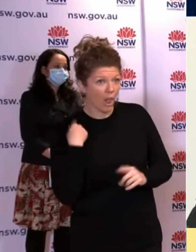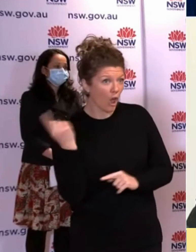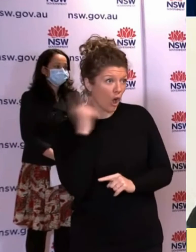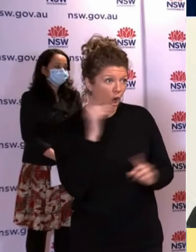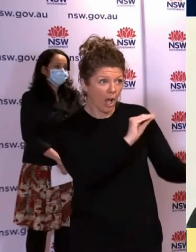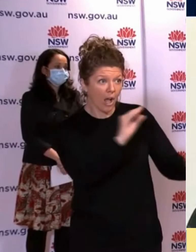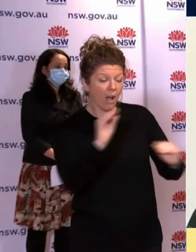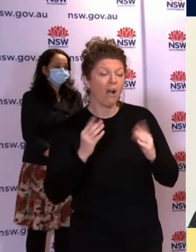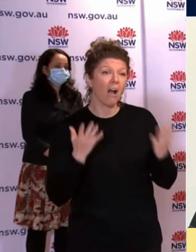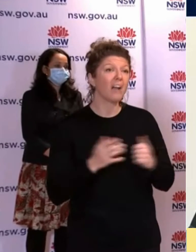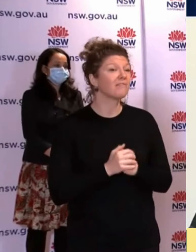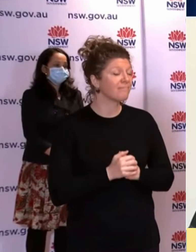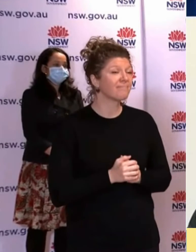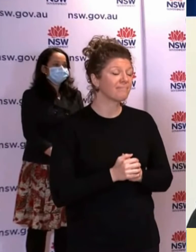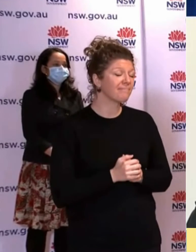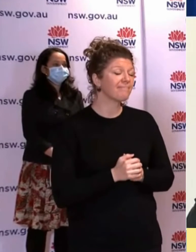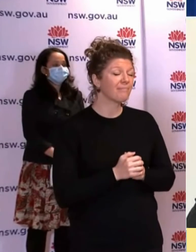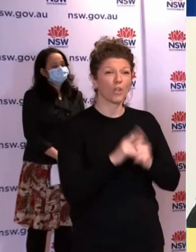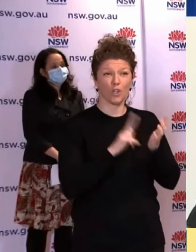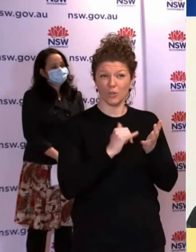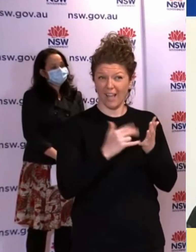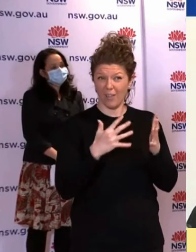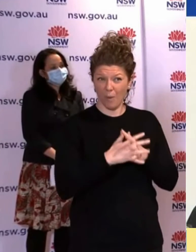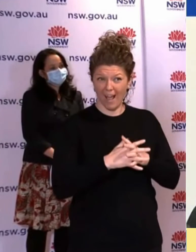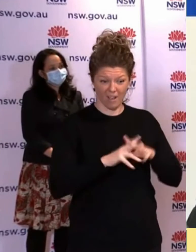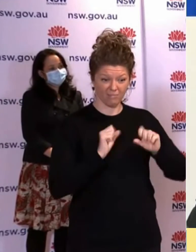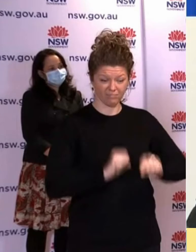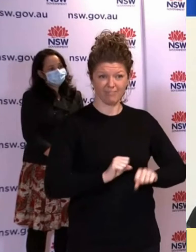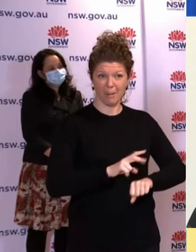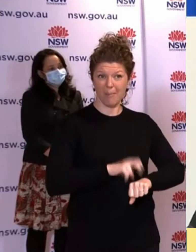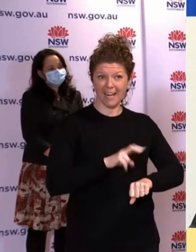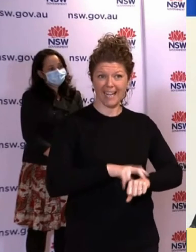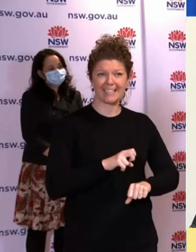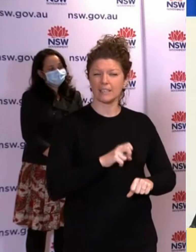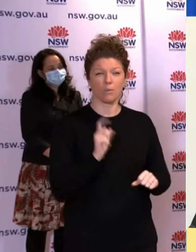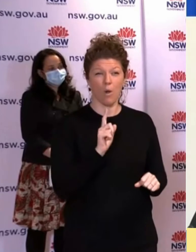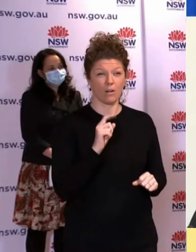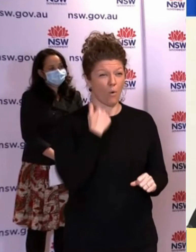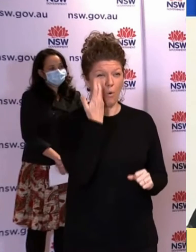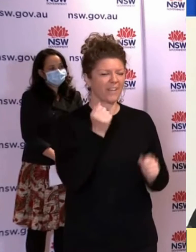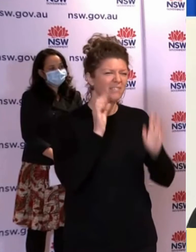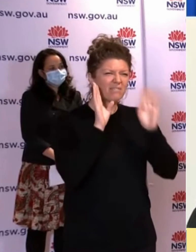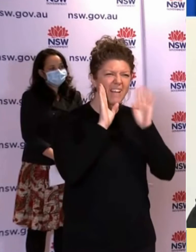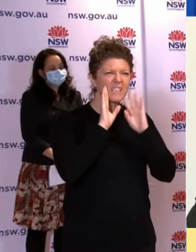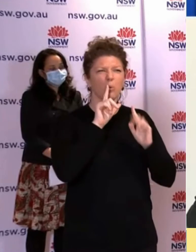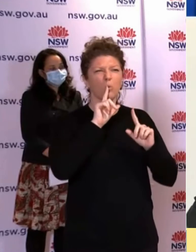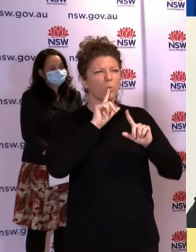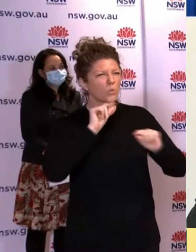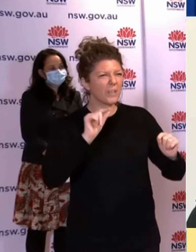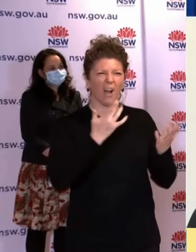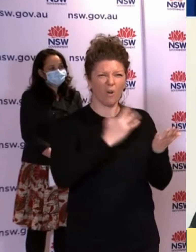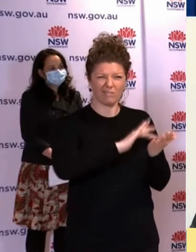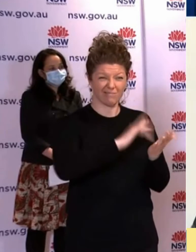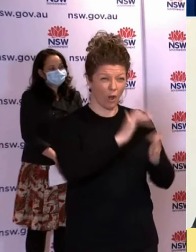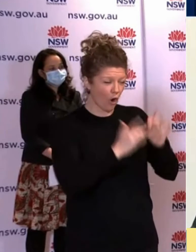Police every single day are scraping all of those social media sites. They have a number of avenues